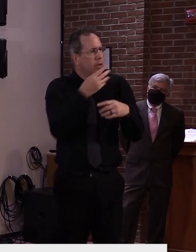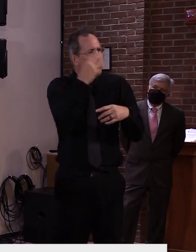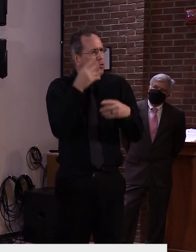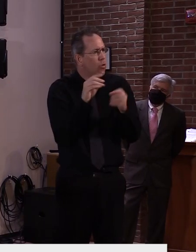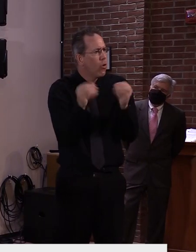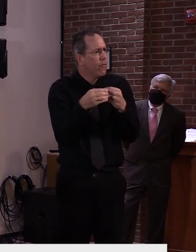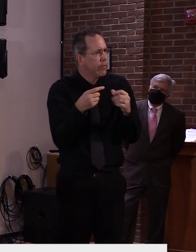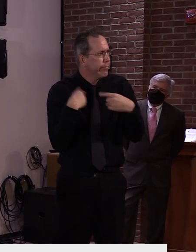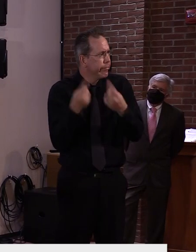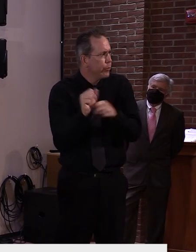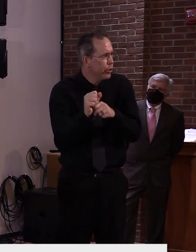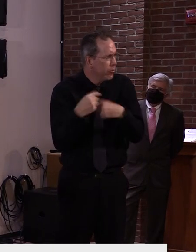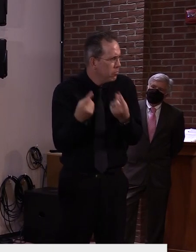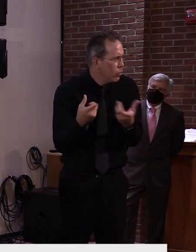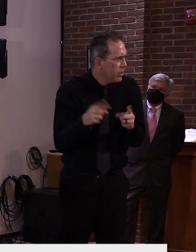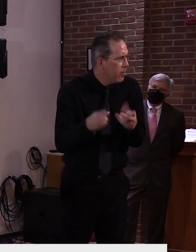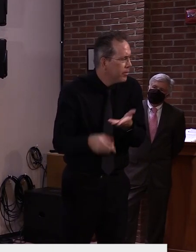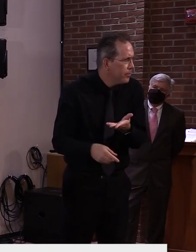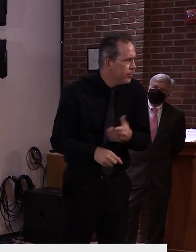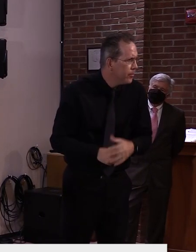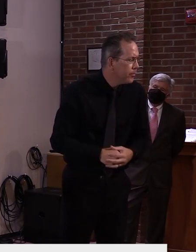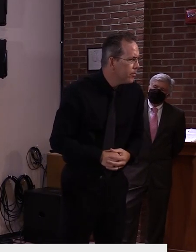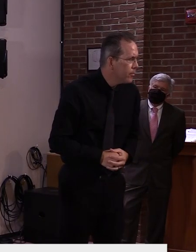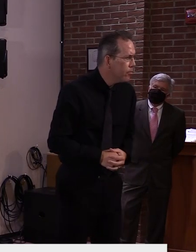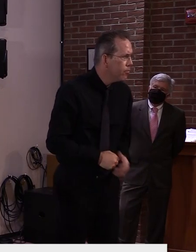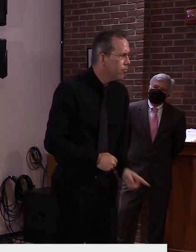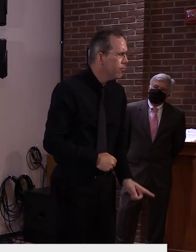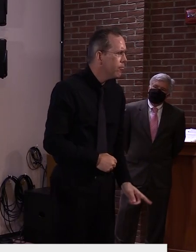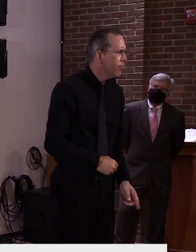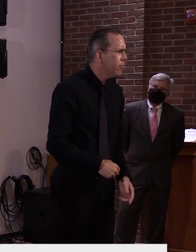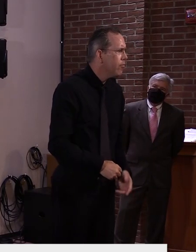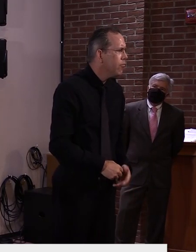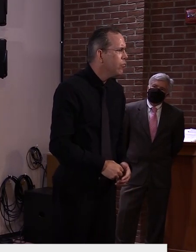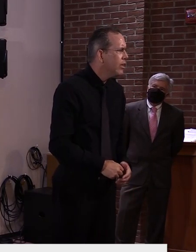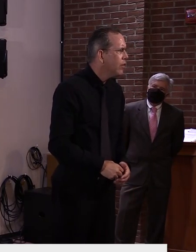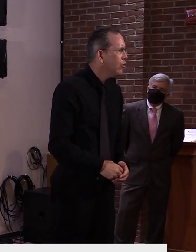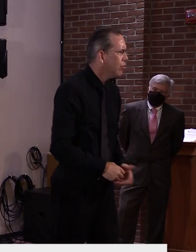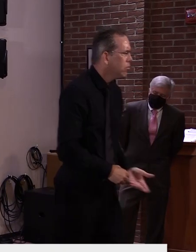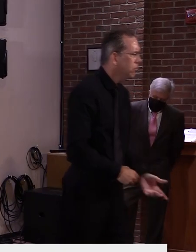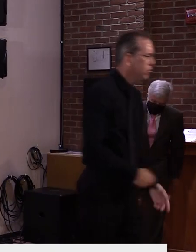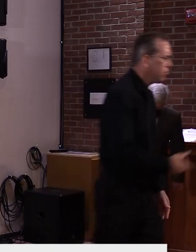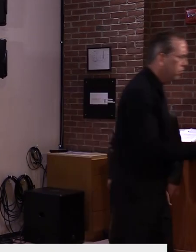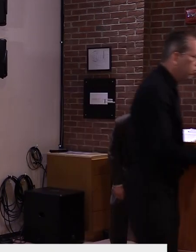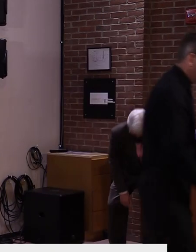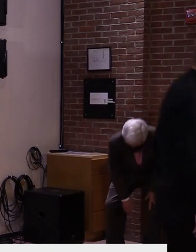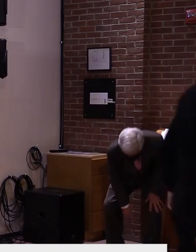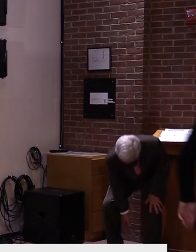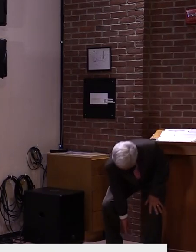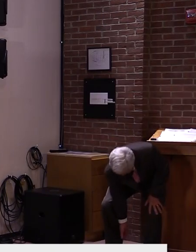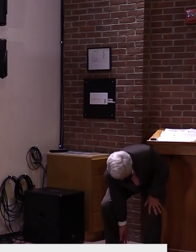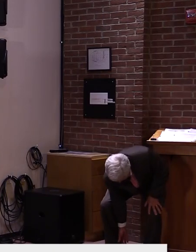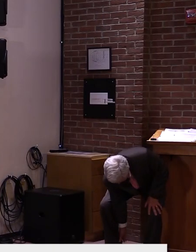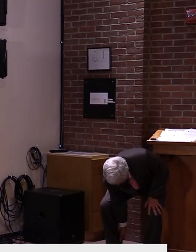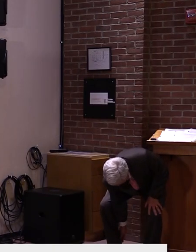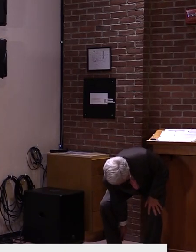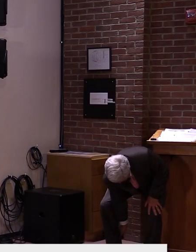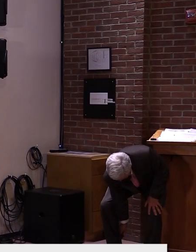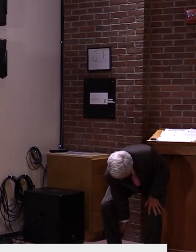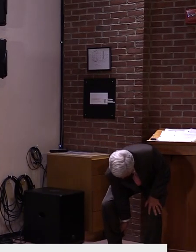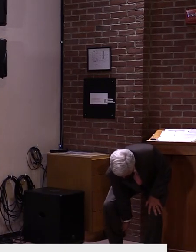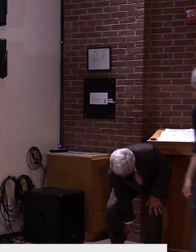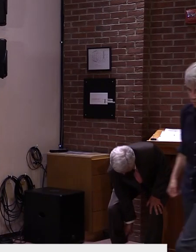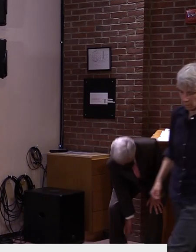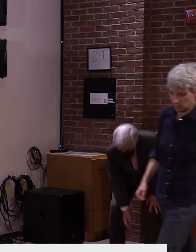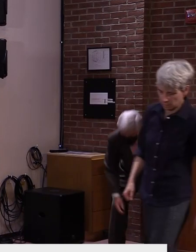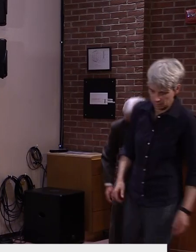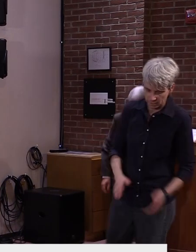understand, we're having difficulty getting the information from the federal government about who specifically is going to be laid off